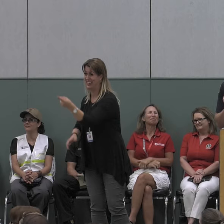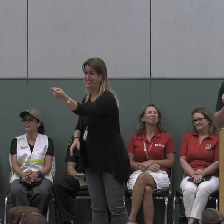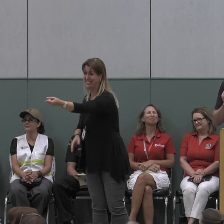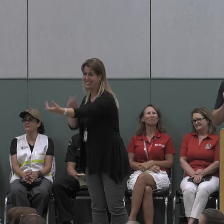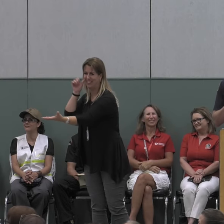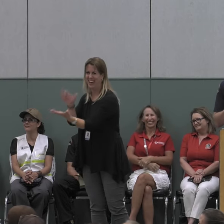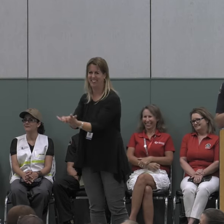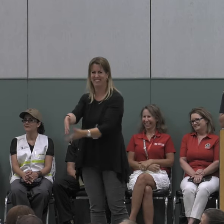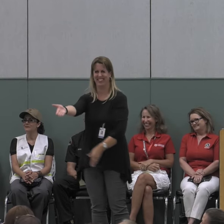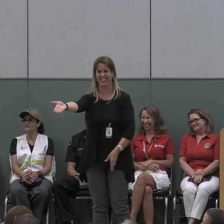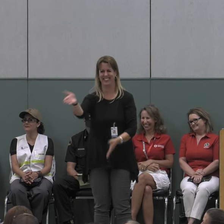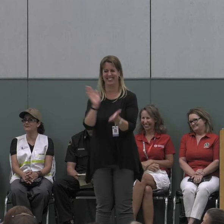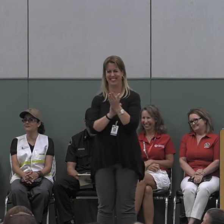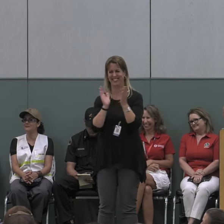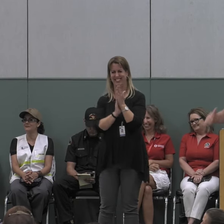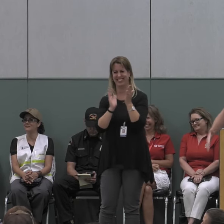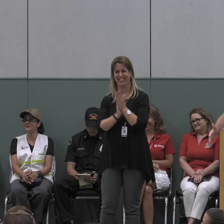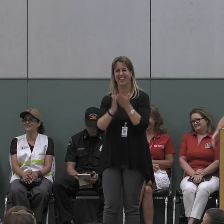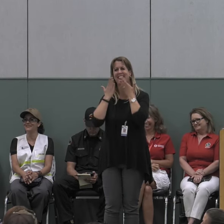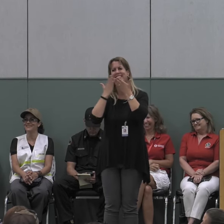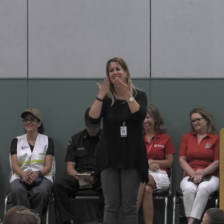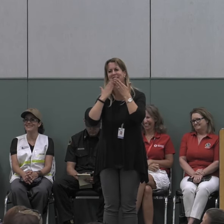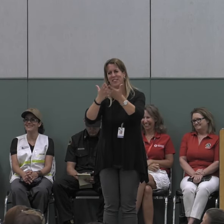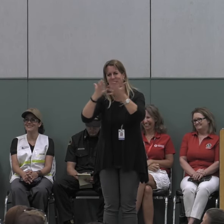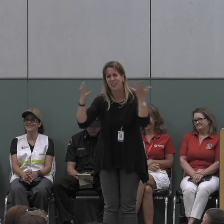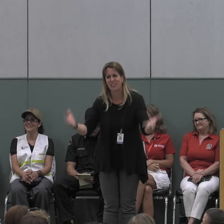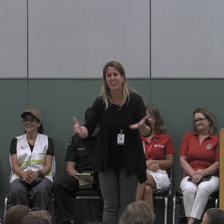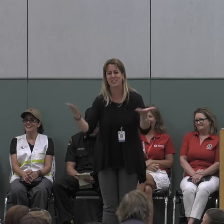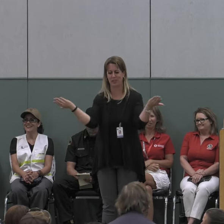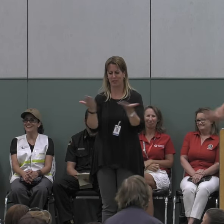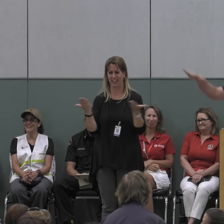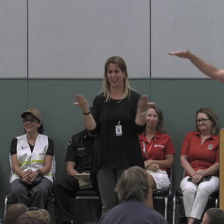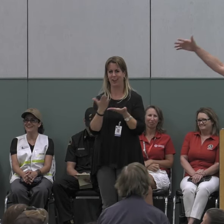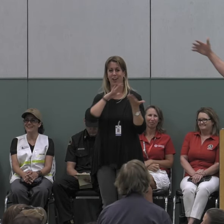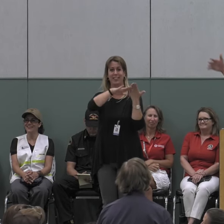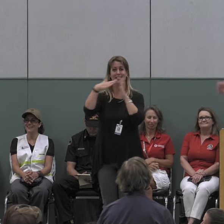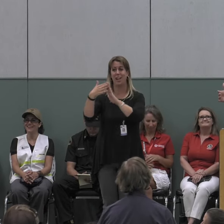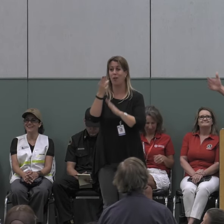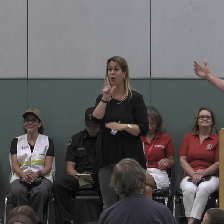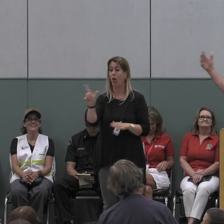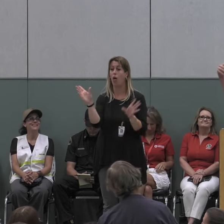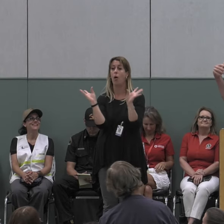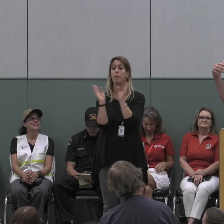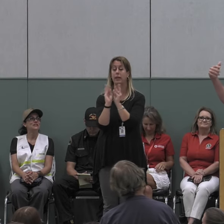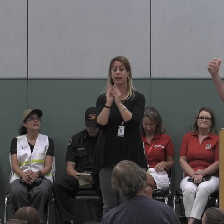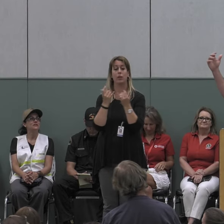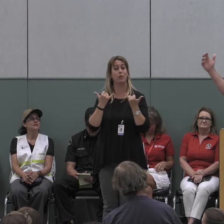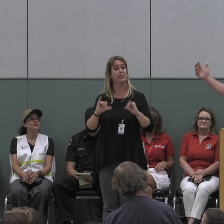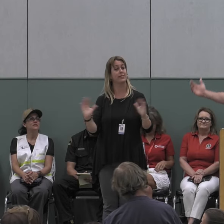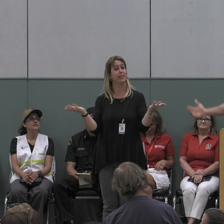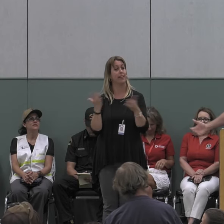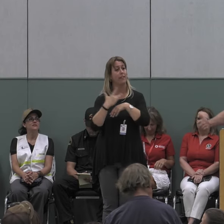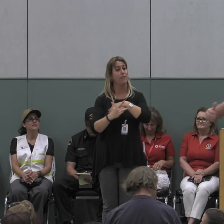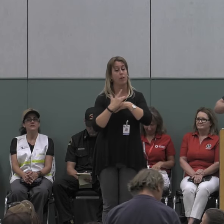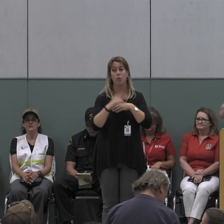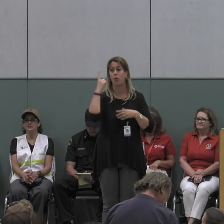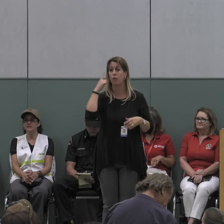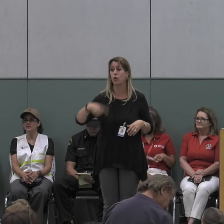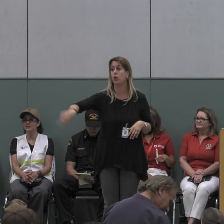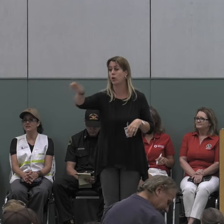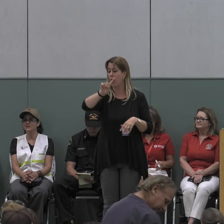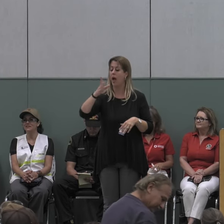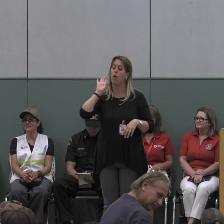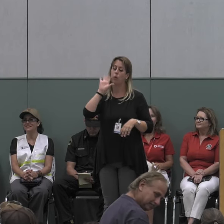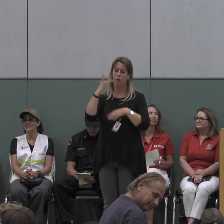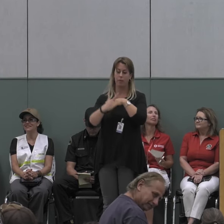there we go. Thank you very much for being here at the town hall meeting. We're still available for you. We'll be available in the days and weeks to